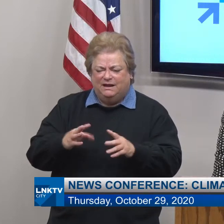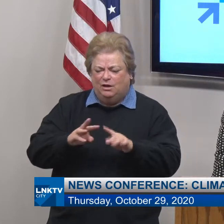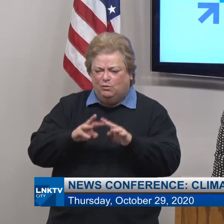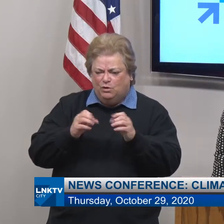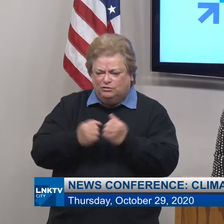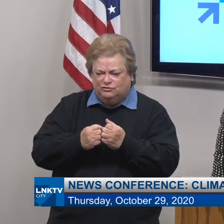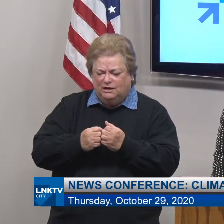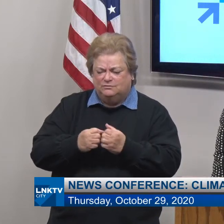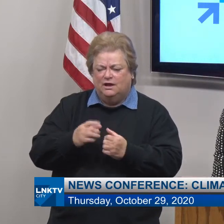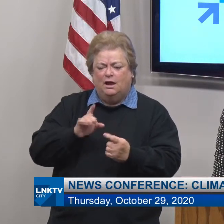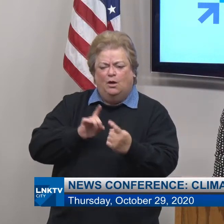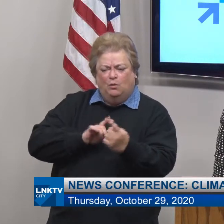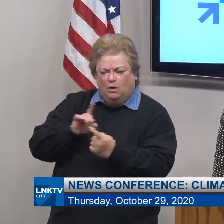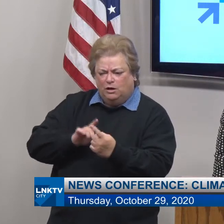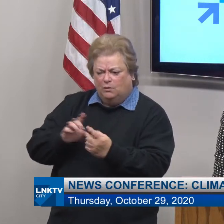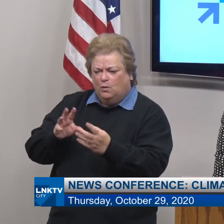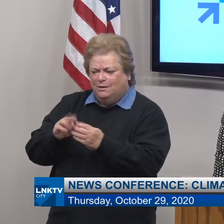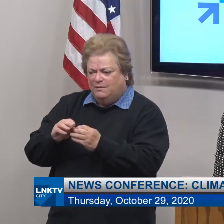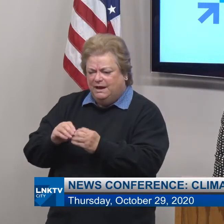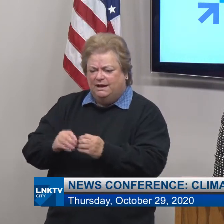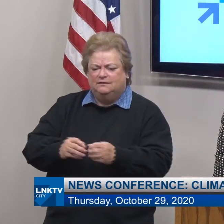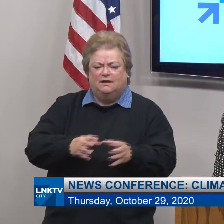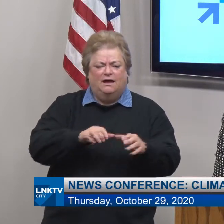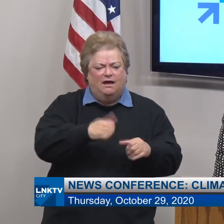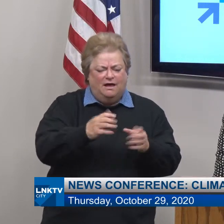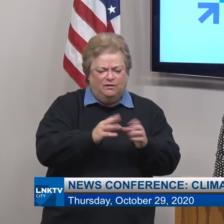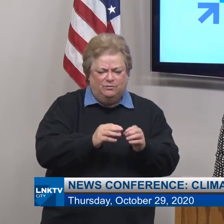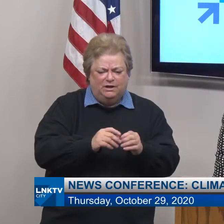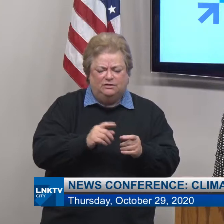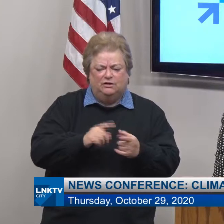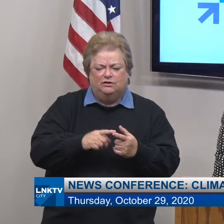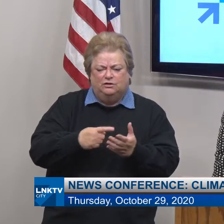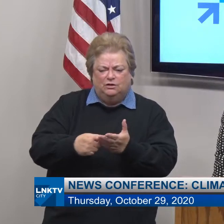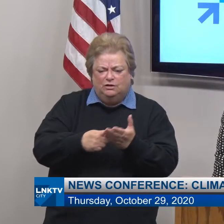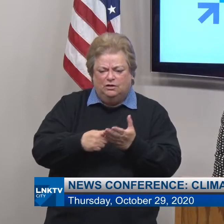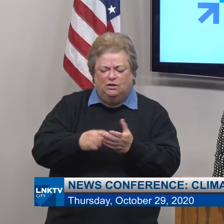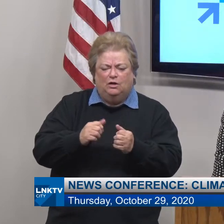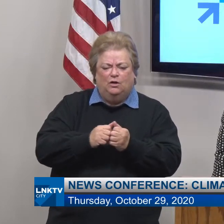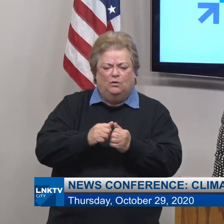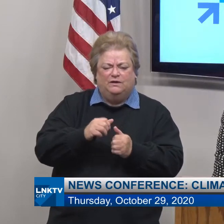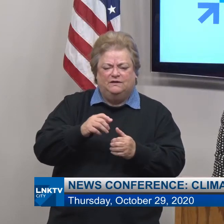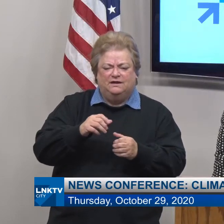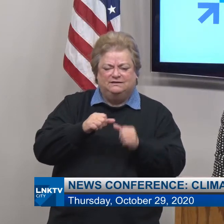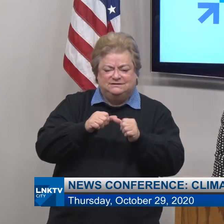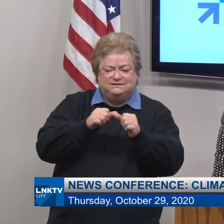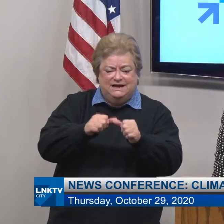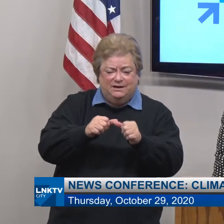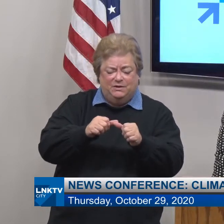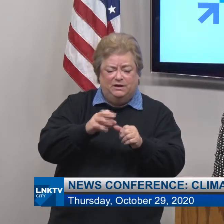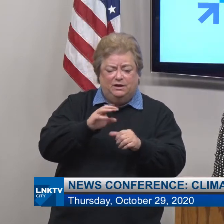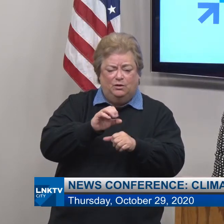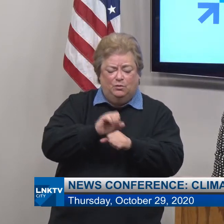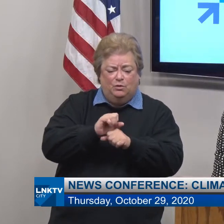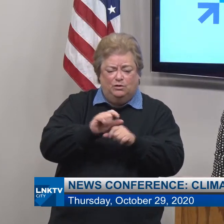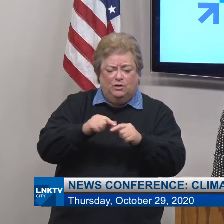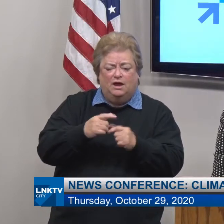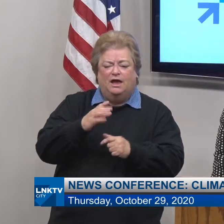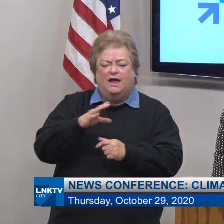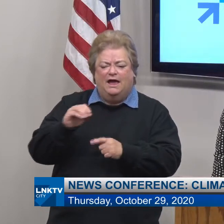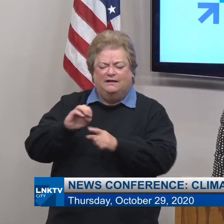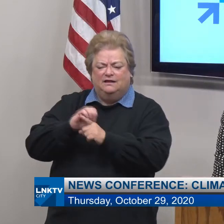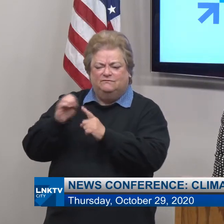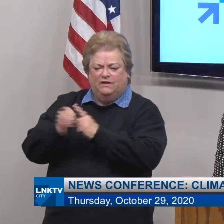meetings, and one-on-one meetings with the Climate Resilience Task Force, the Sustainability Working Group, the Mayor's Environmental Task Force, and